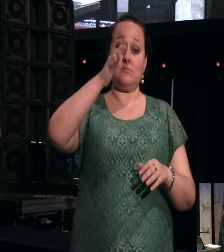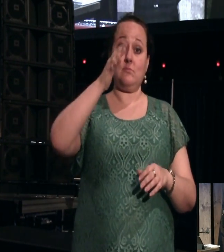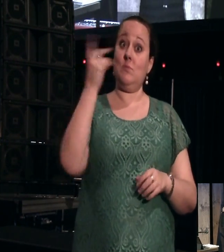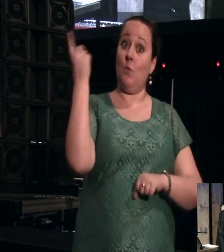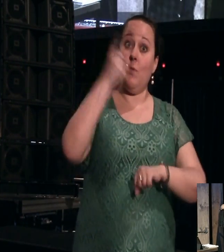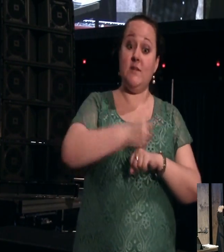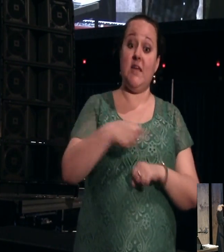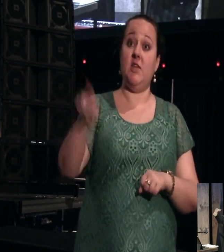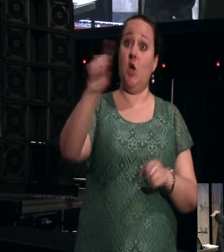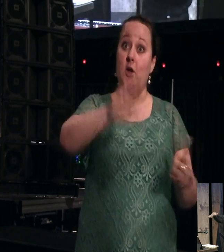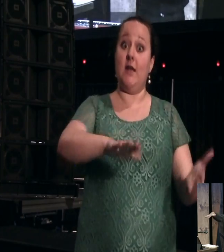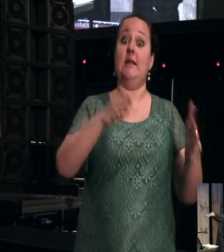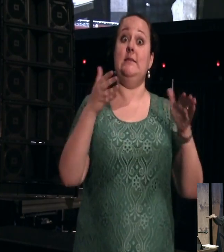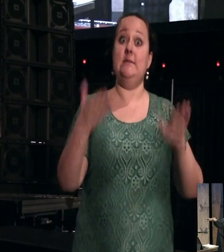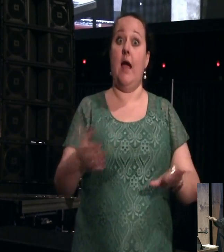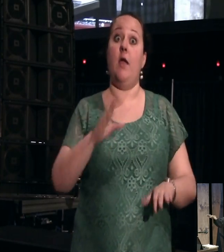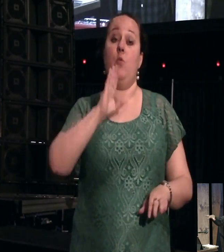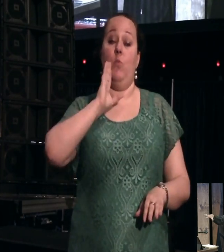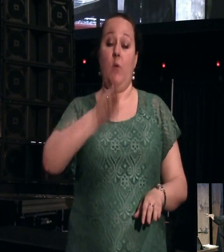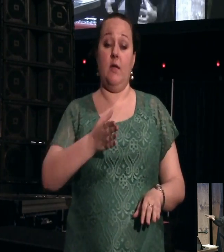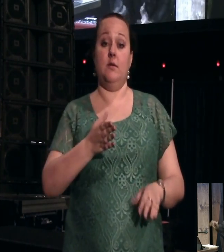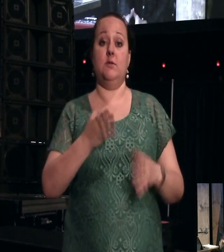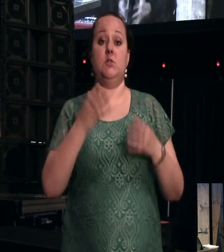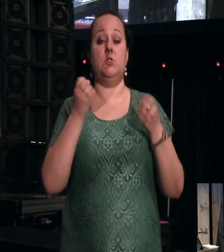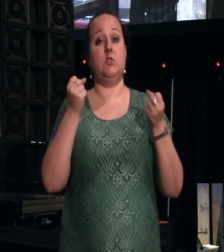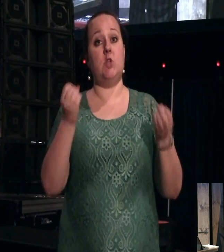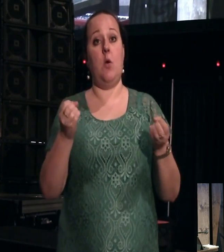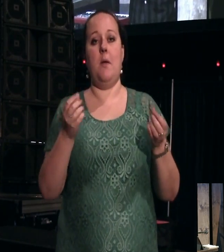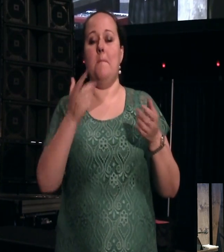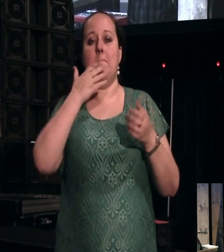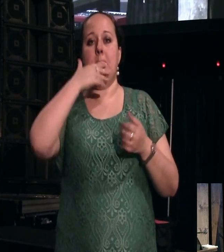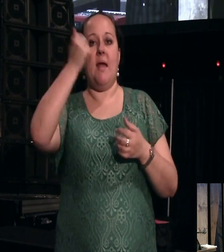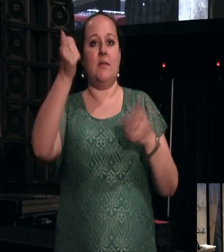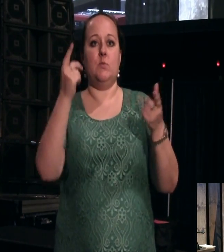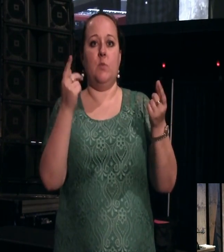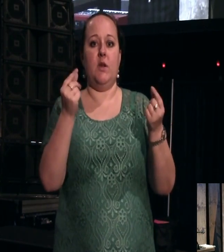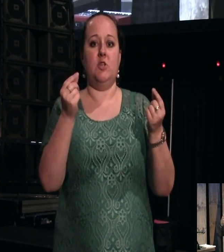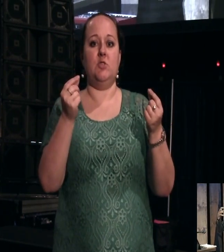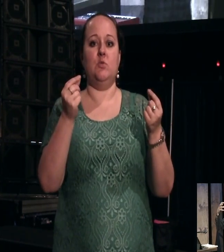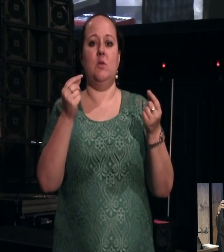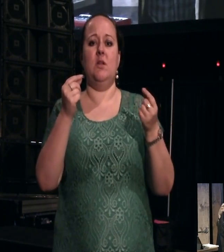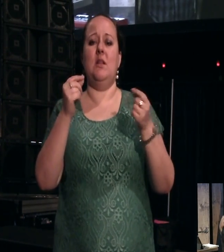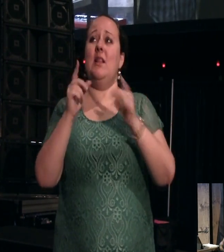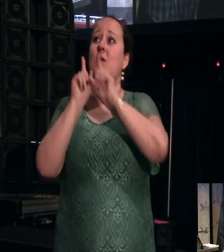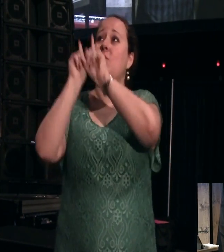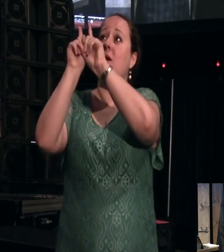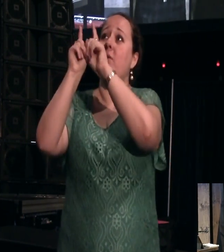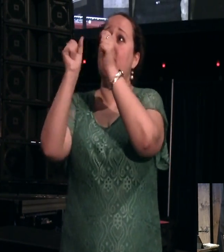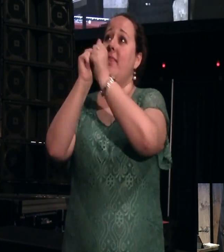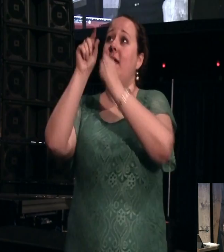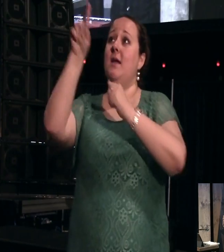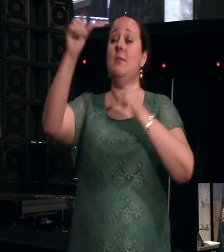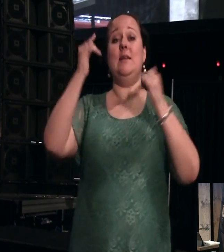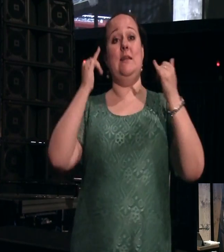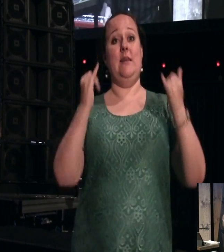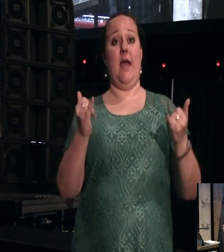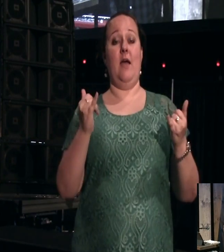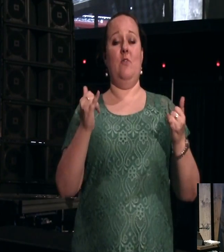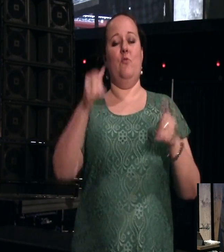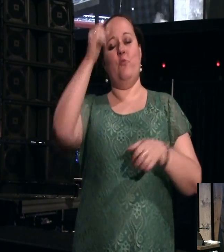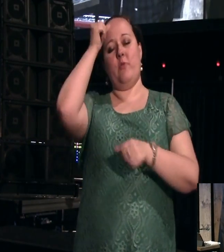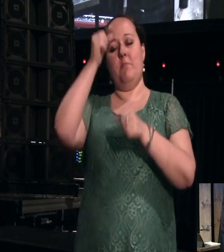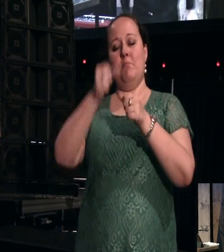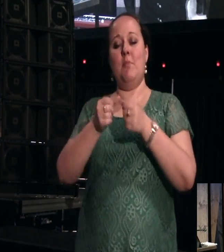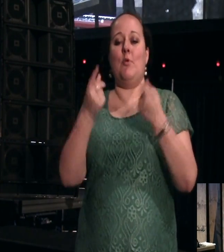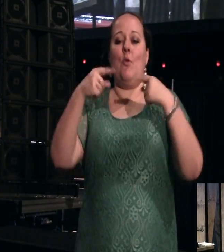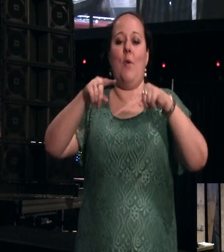headed. There is an expiration date on your life. So the best thing you can do is walk passionately with Jesus